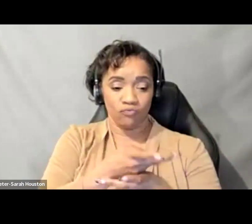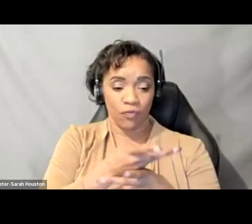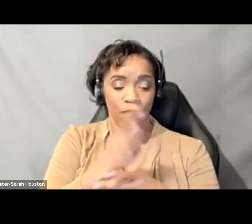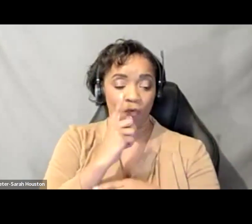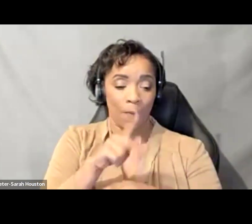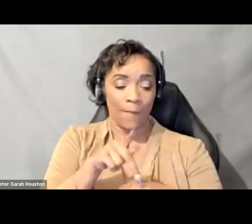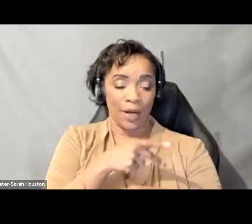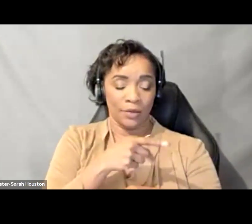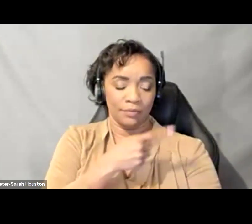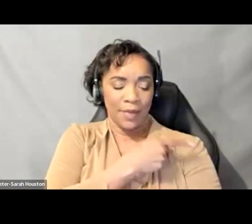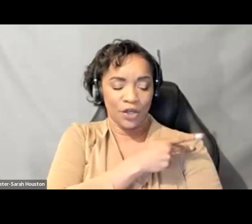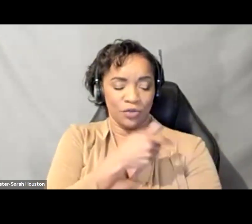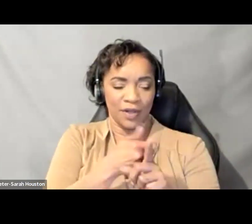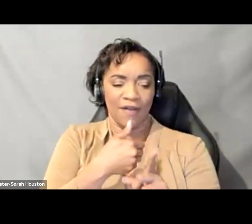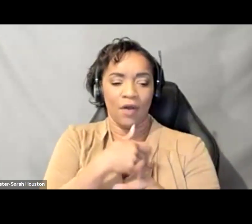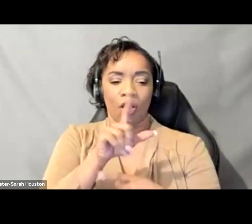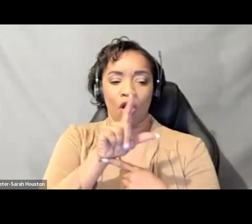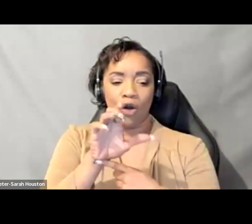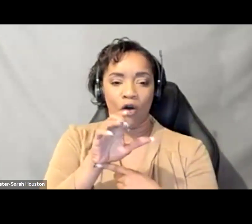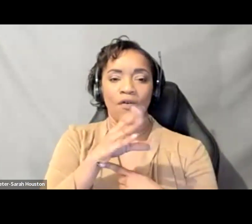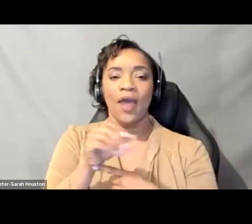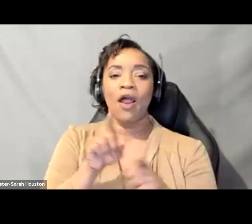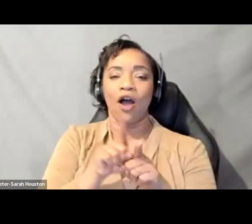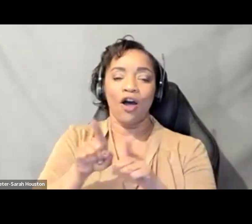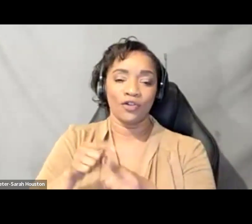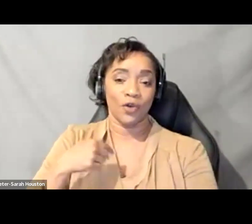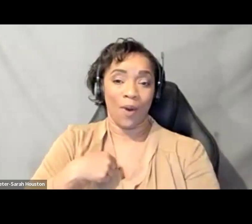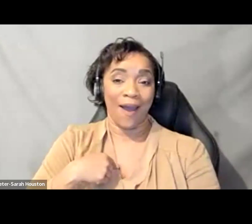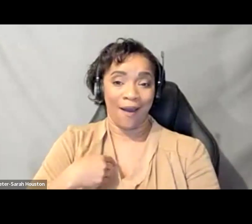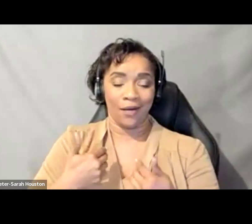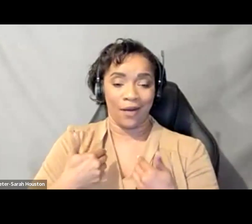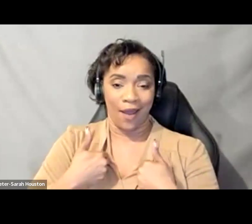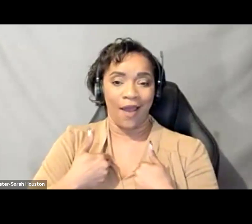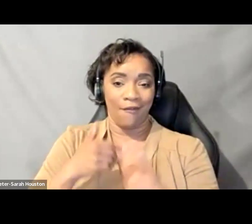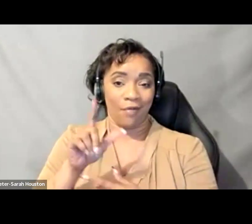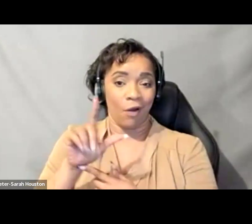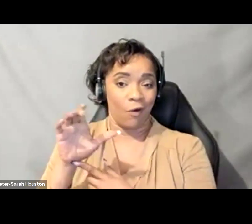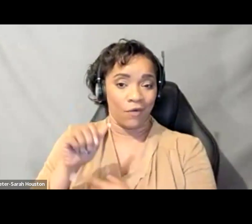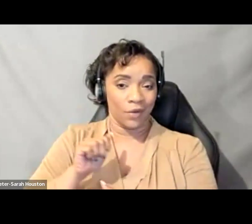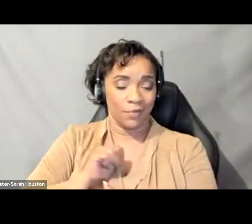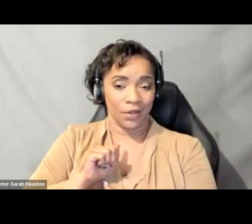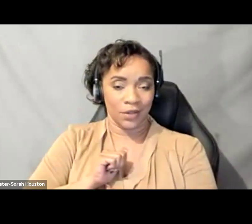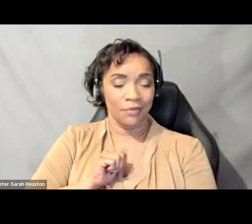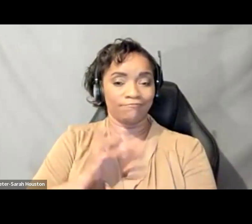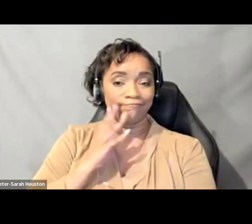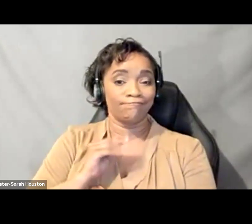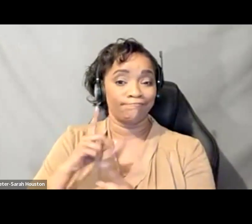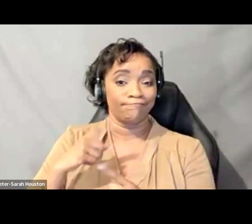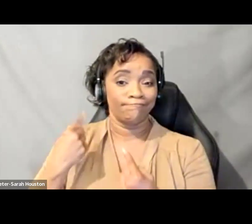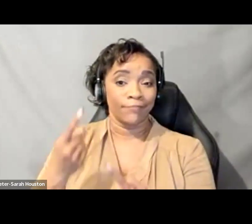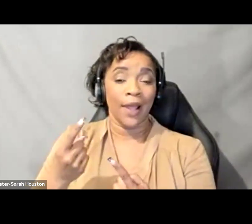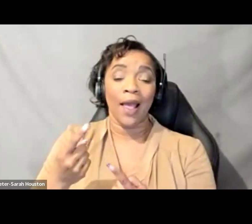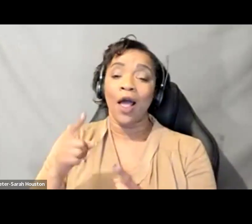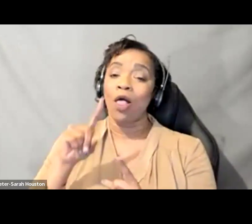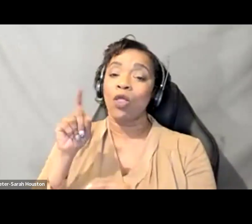long COVID, I also have lived experience with long COVID myself. And so kind of the question that I'm going to get to and talk